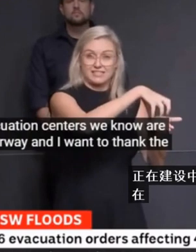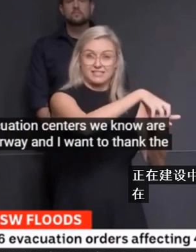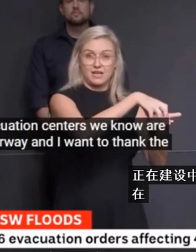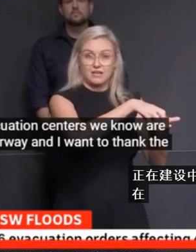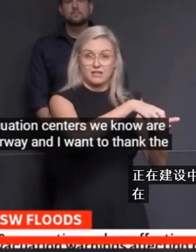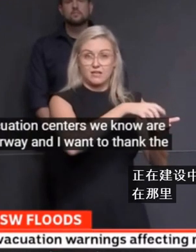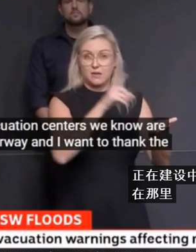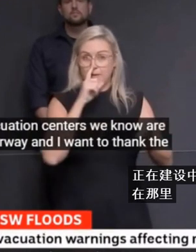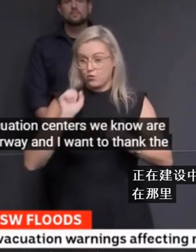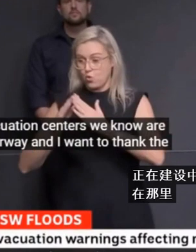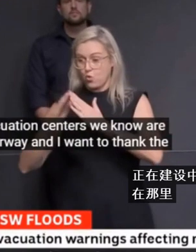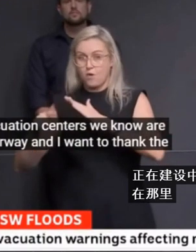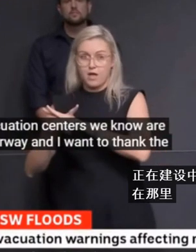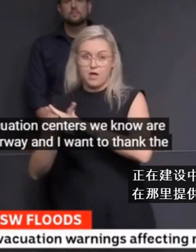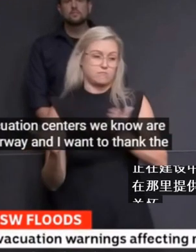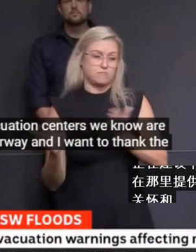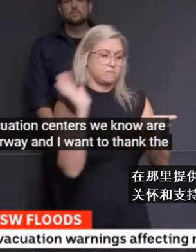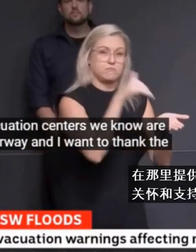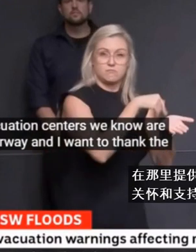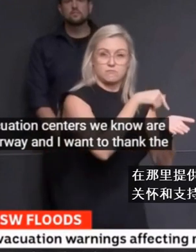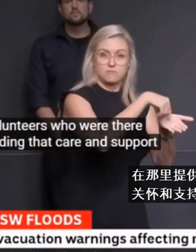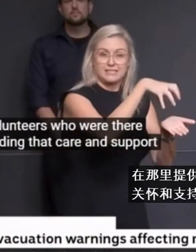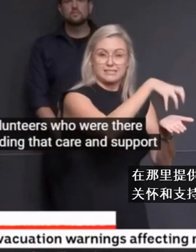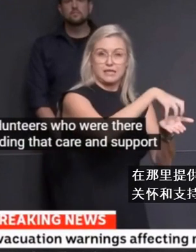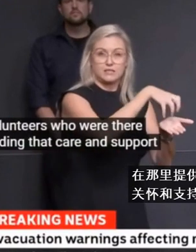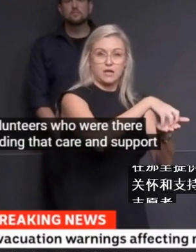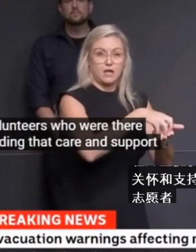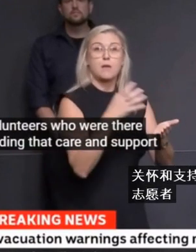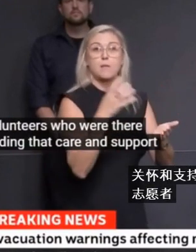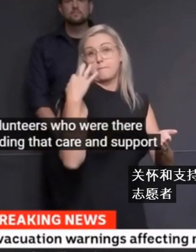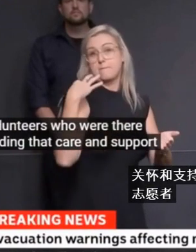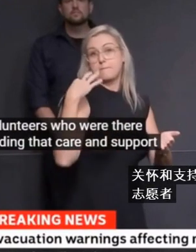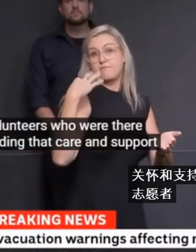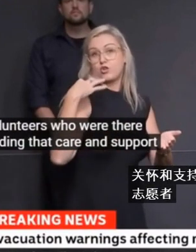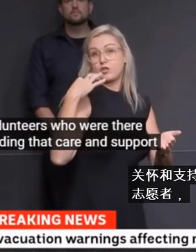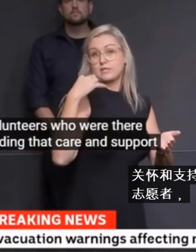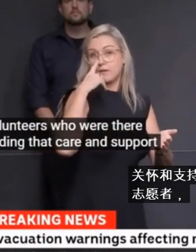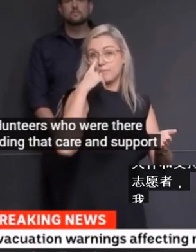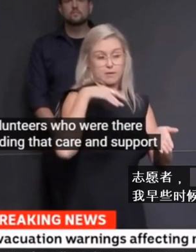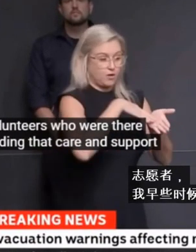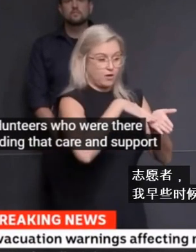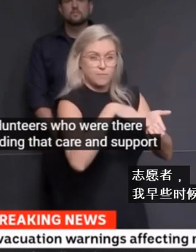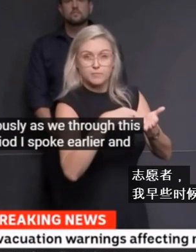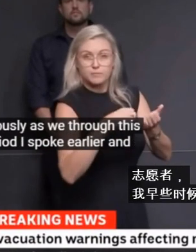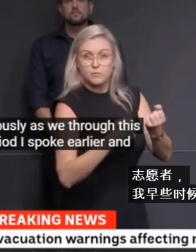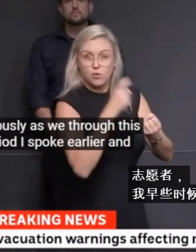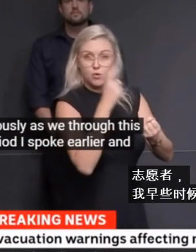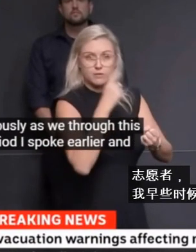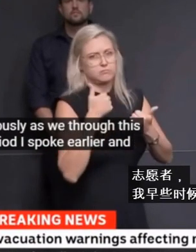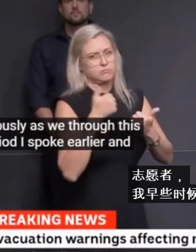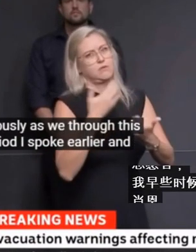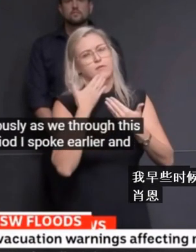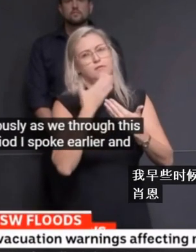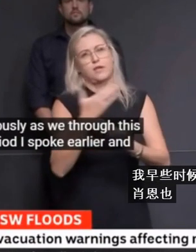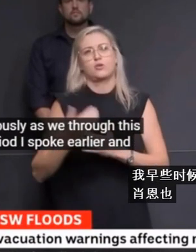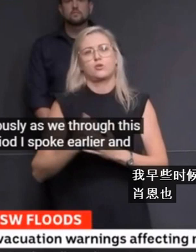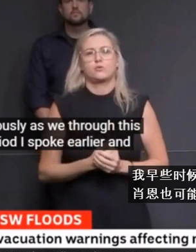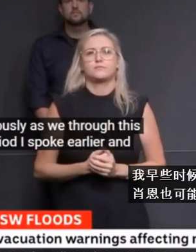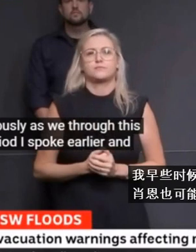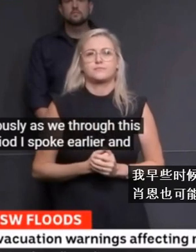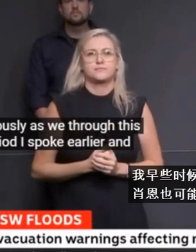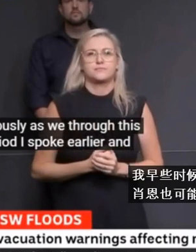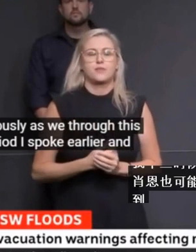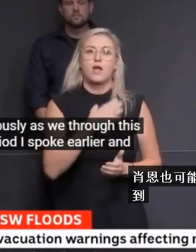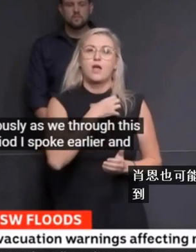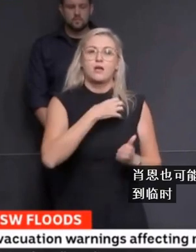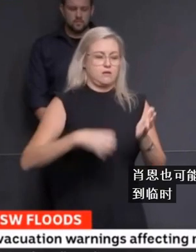thank the volunteers who are there providing that care and support. Obviously, as we move through this period, and I spoke earlier, and Shane may speak to